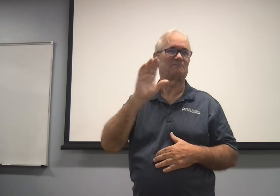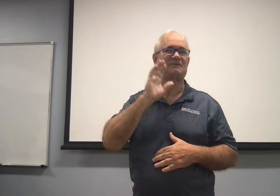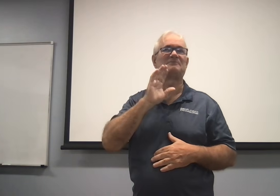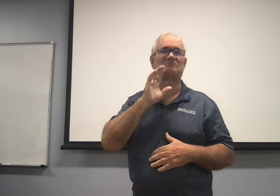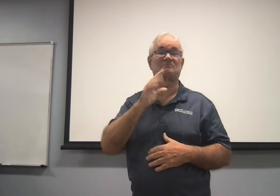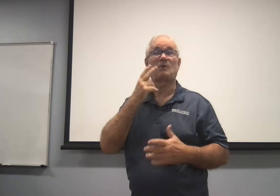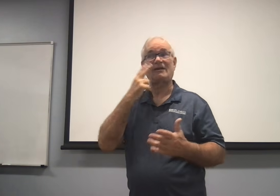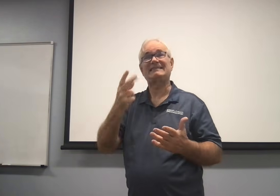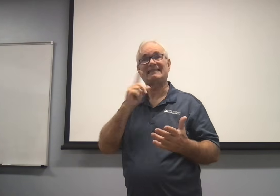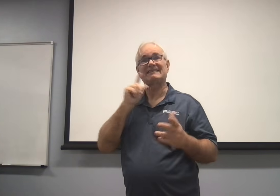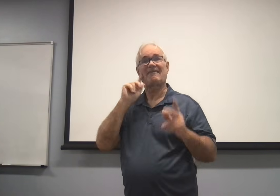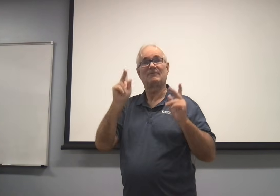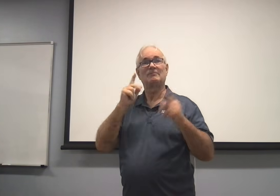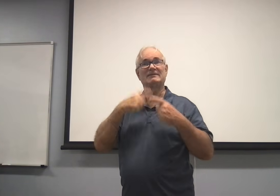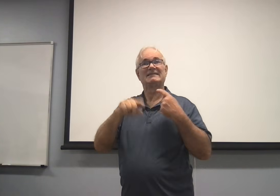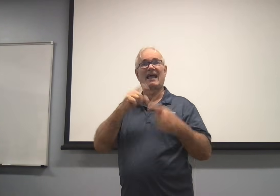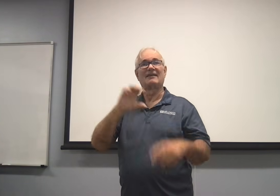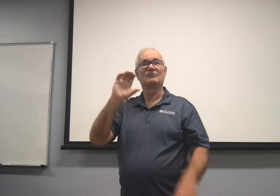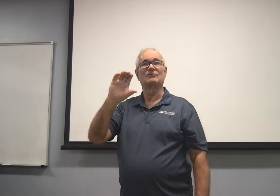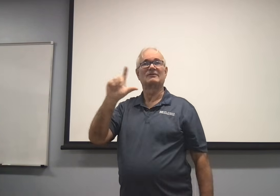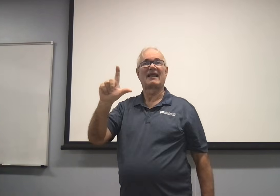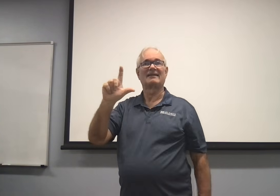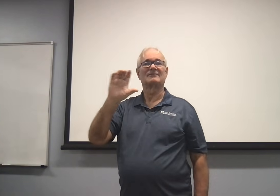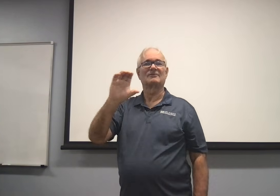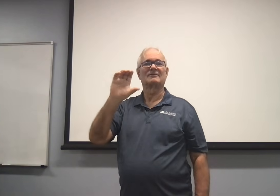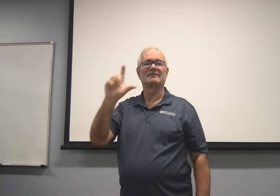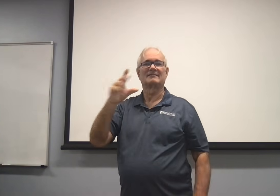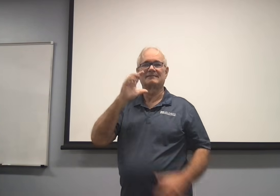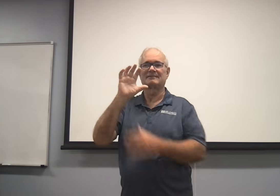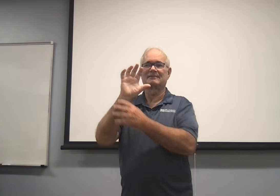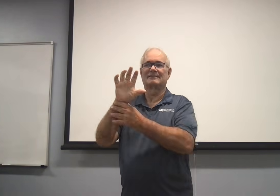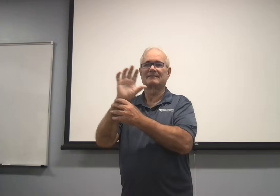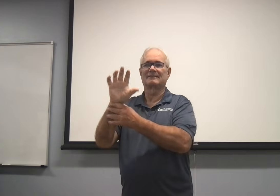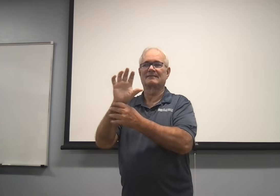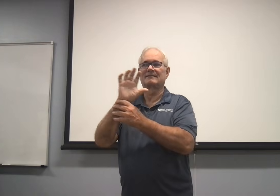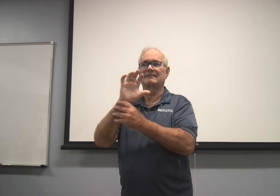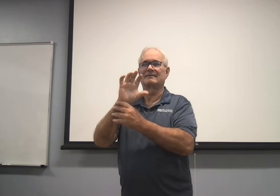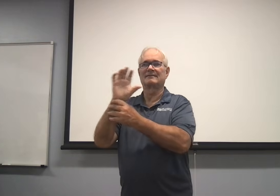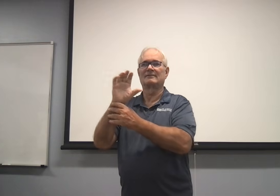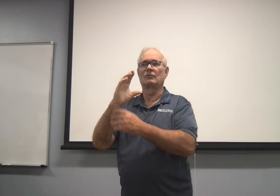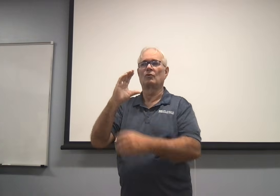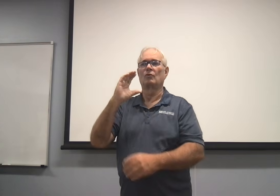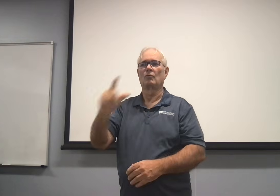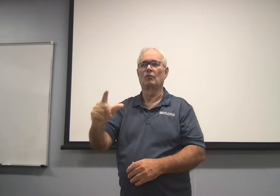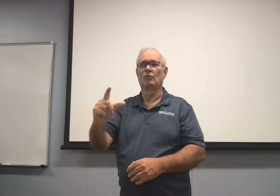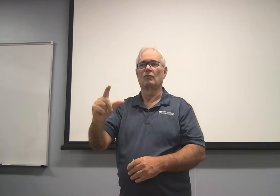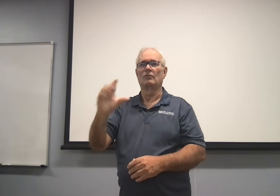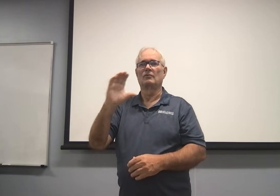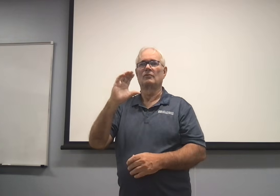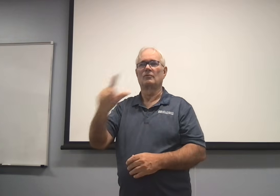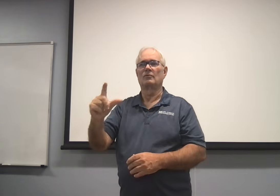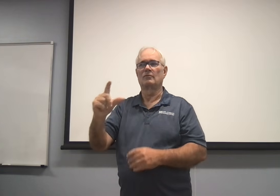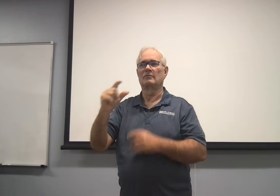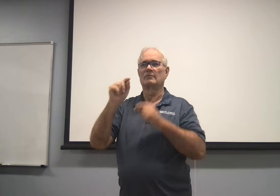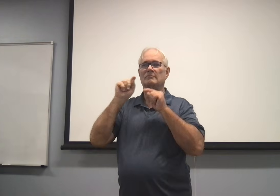Light. Beer. So a lot of people will sign Coors Light. CL. So make sure